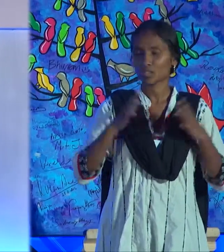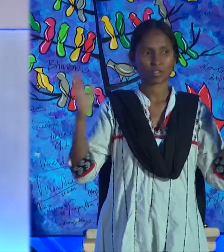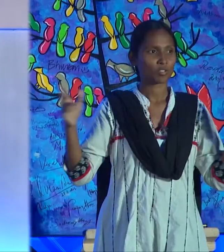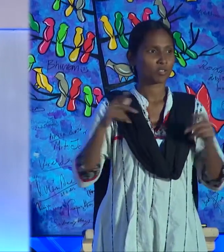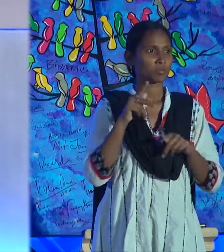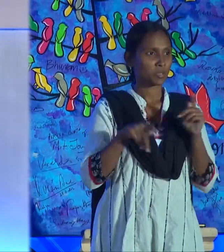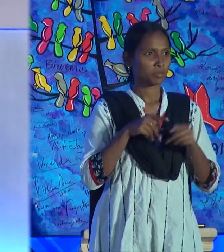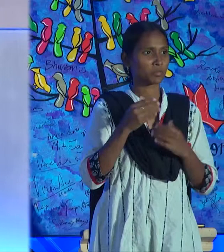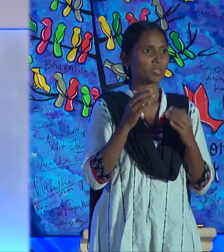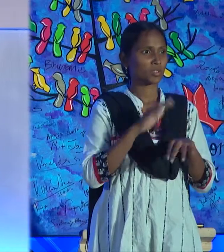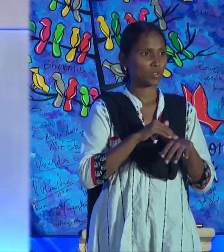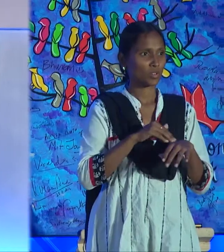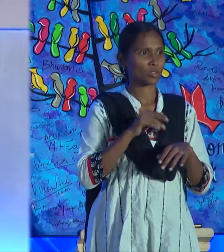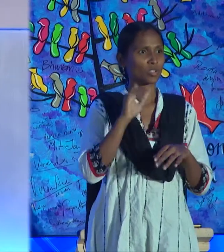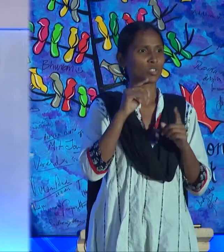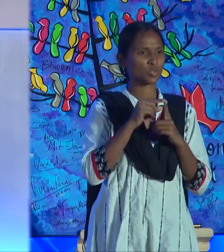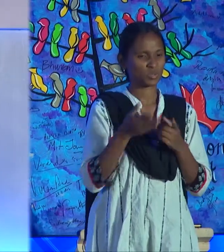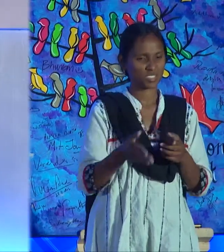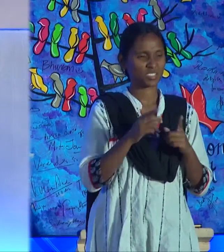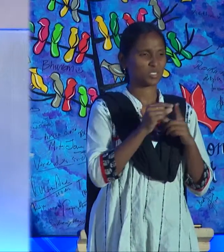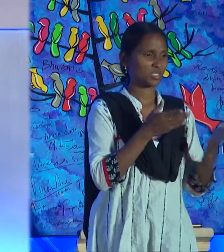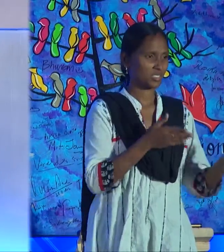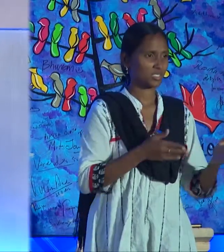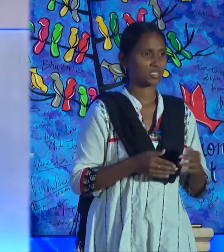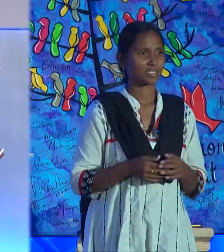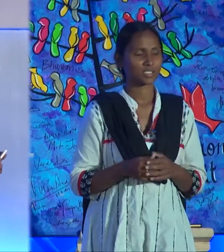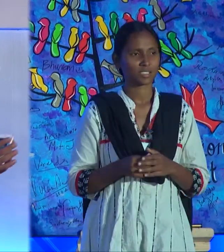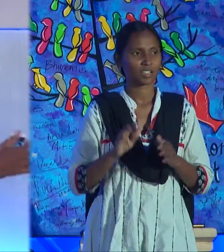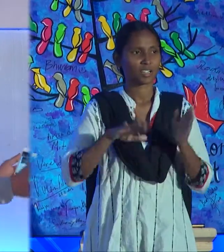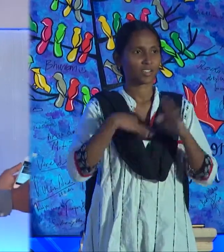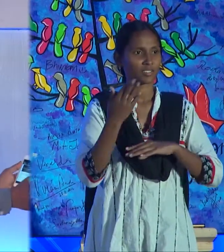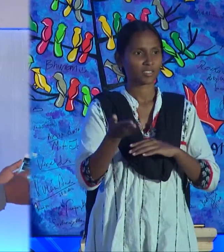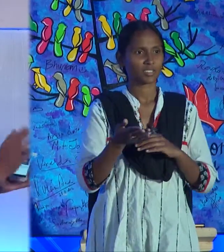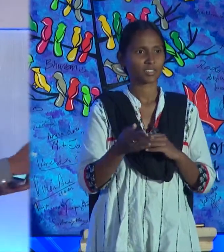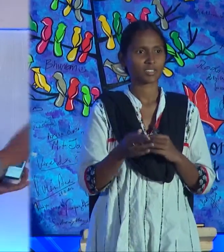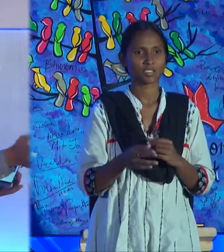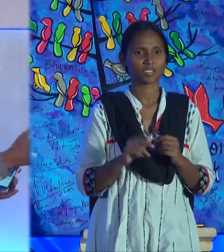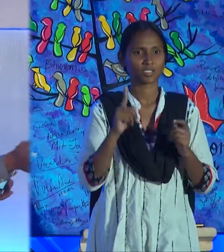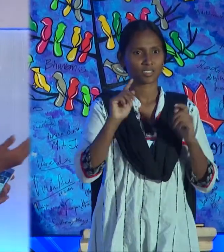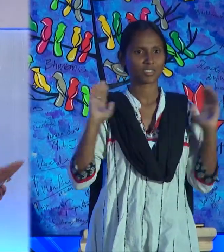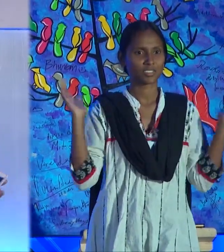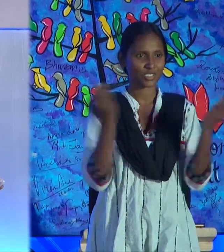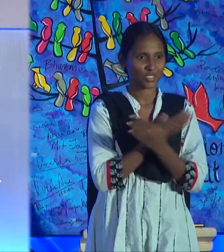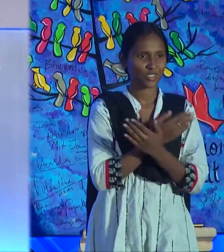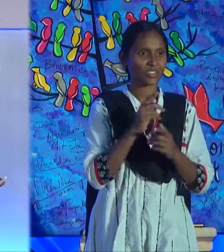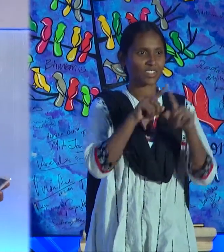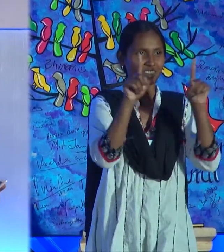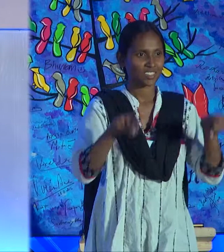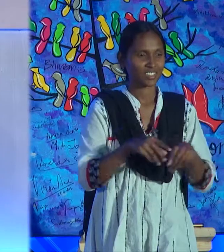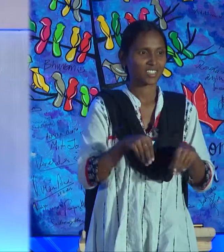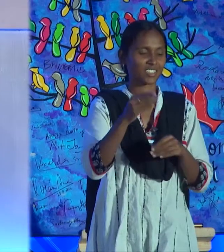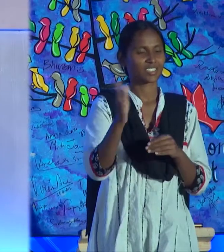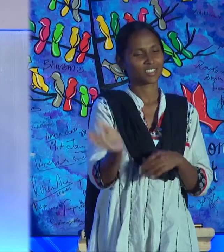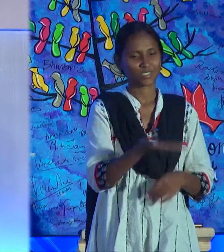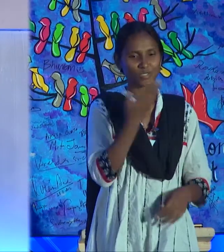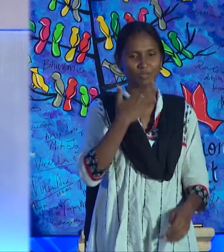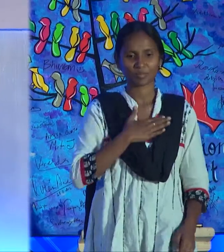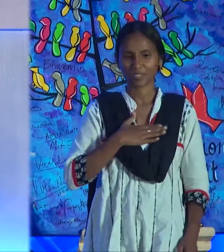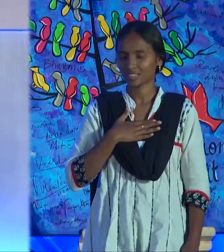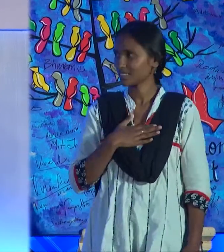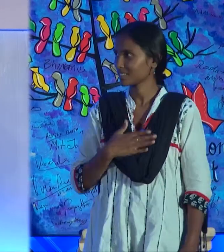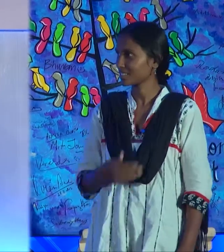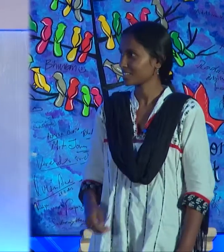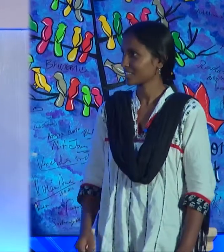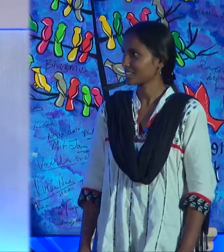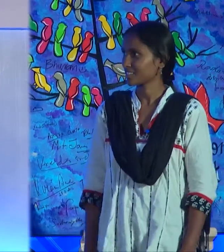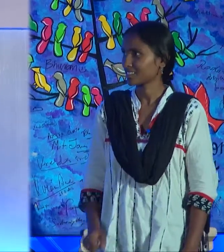call inspiration, do this, do that. Then afterwards, they'll give one coconut, one shawl, and they'll tell, okay, go home. I was like,